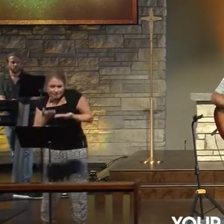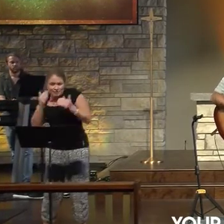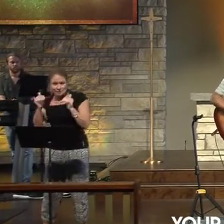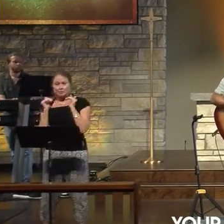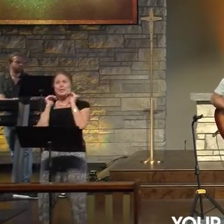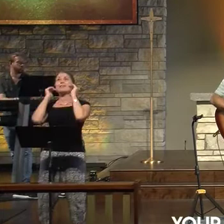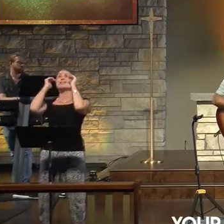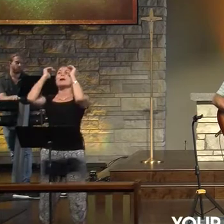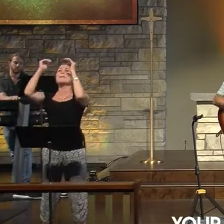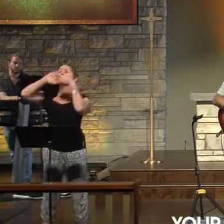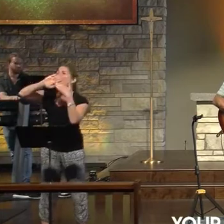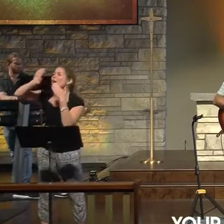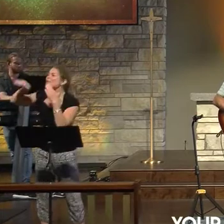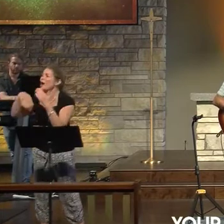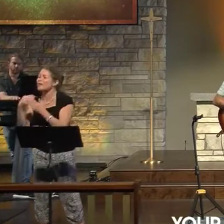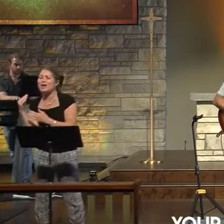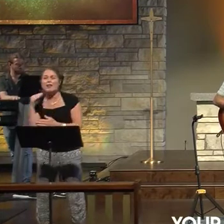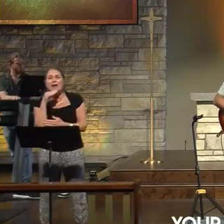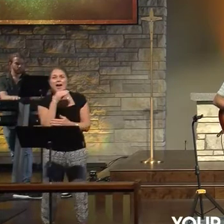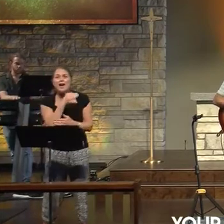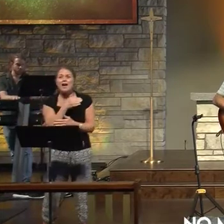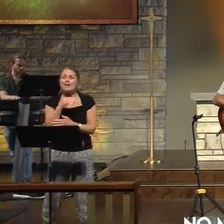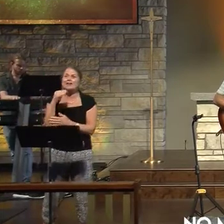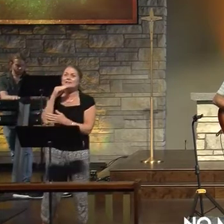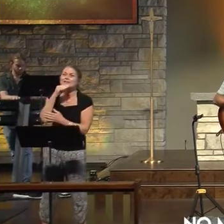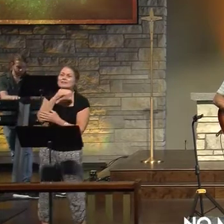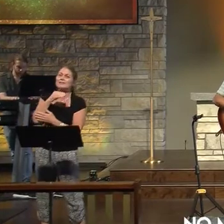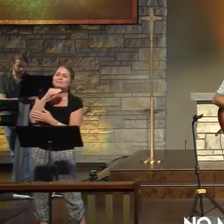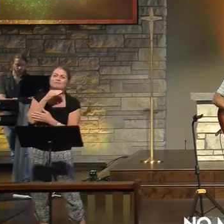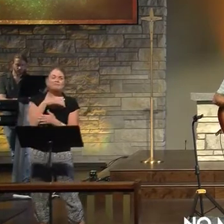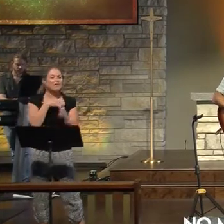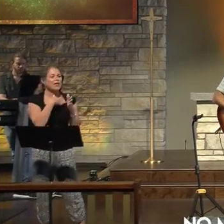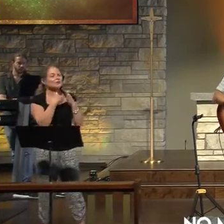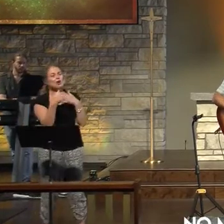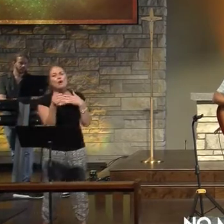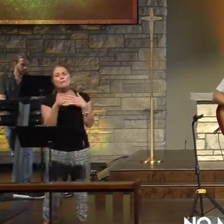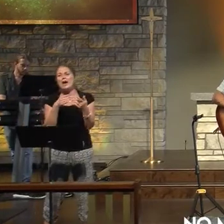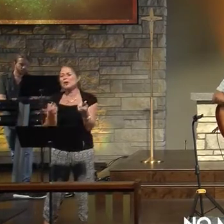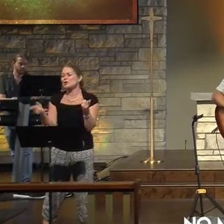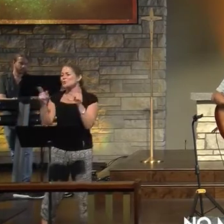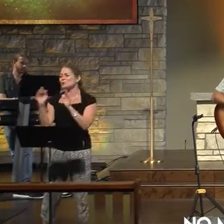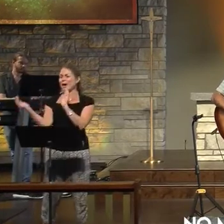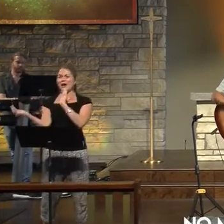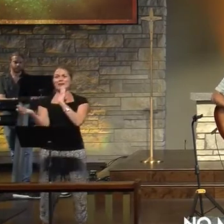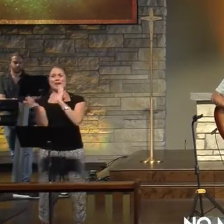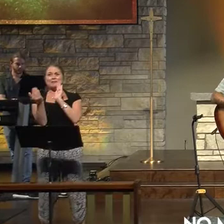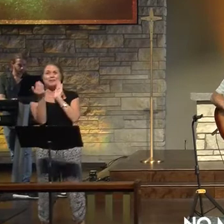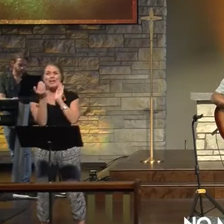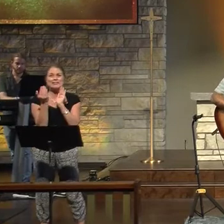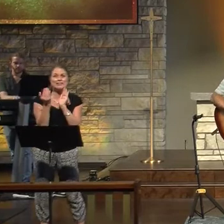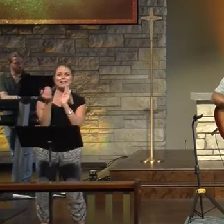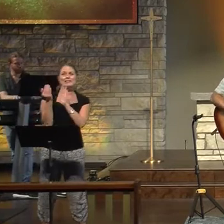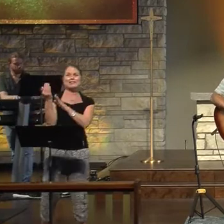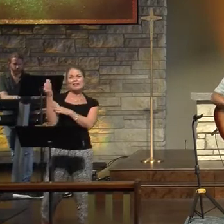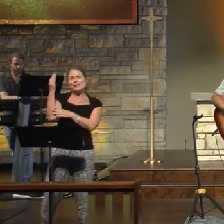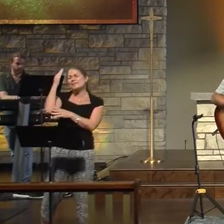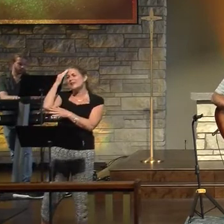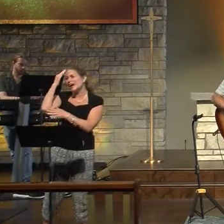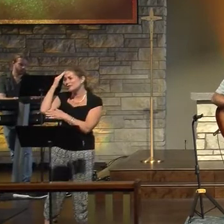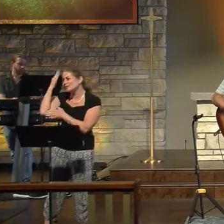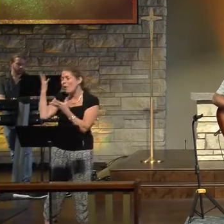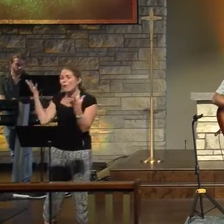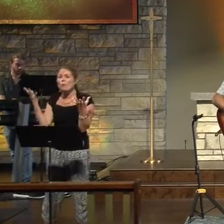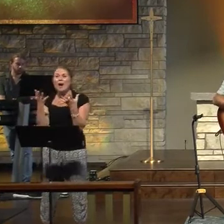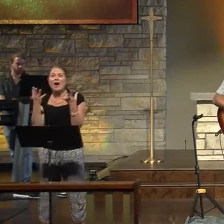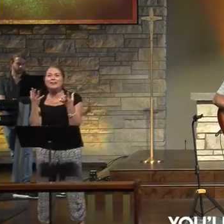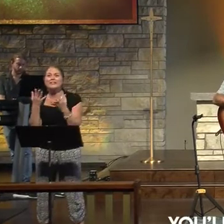is above all the lies. No matter what I face, this I know